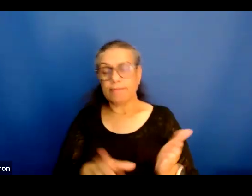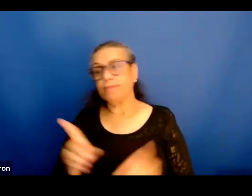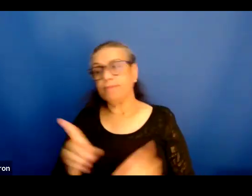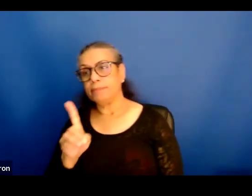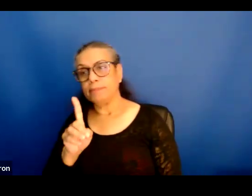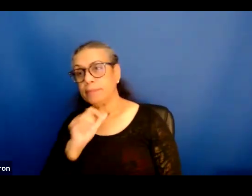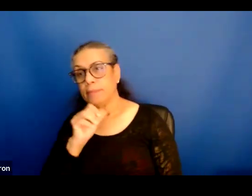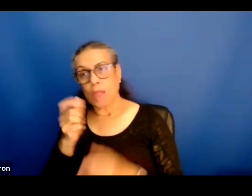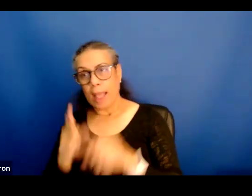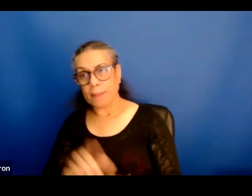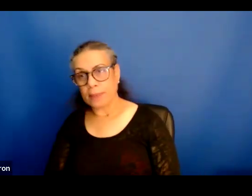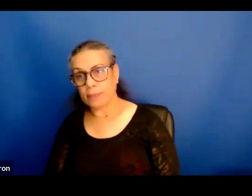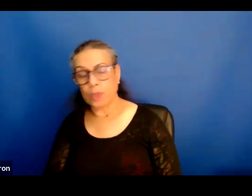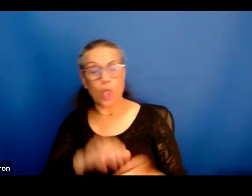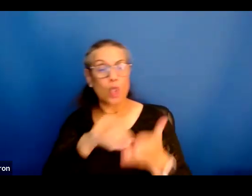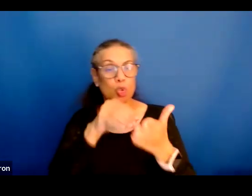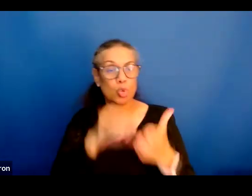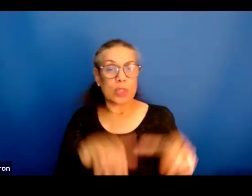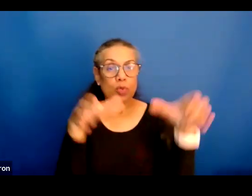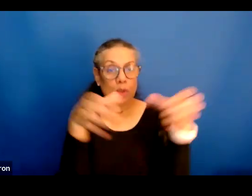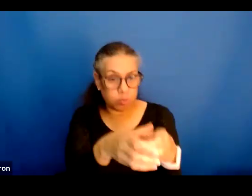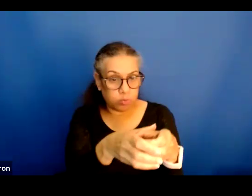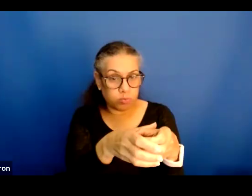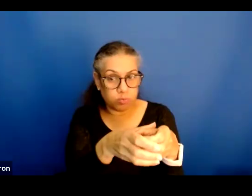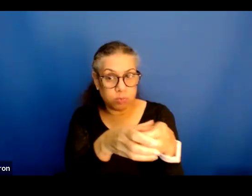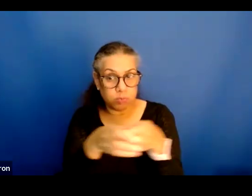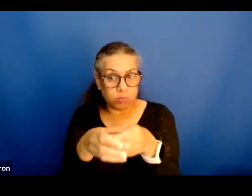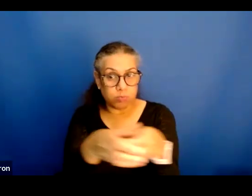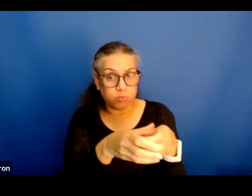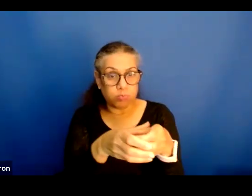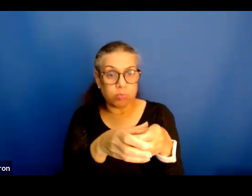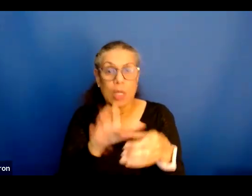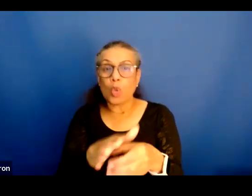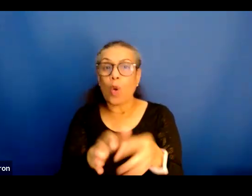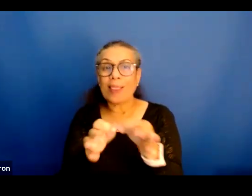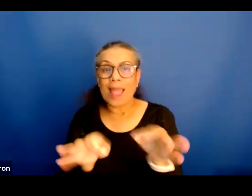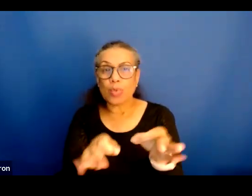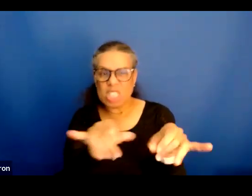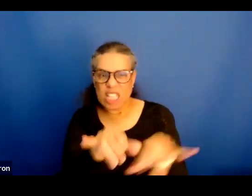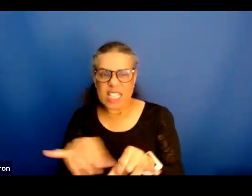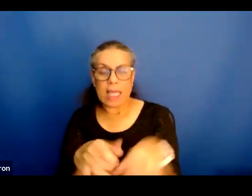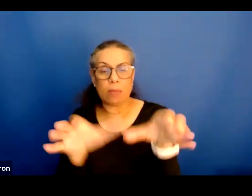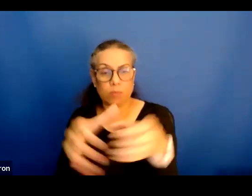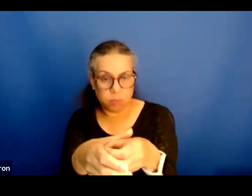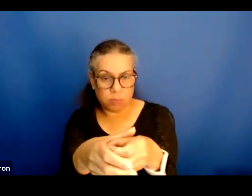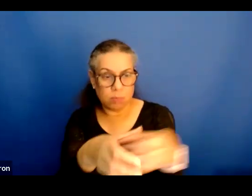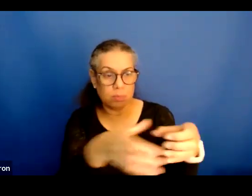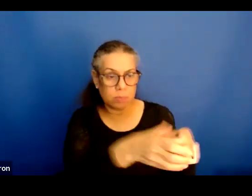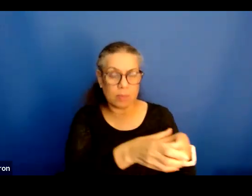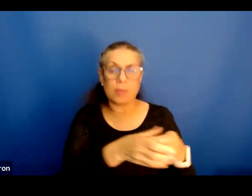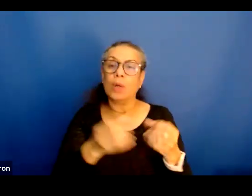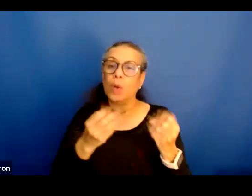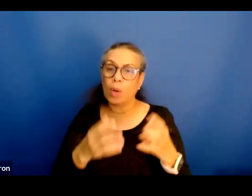case. Students were cohorted together By language. Or we also had